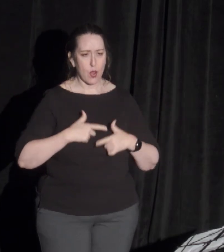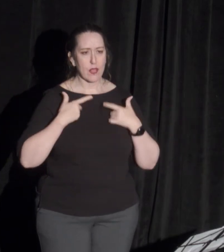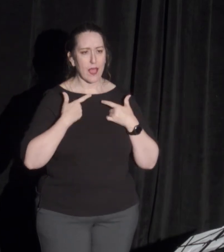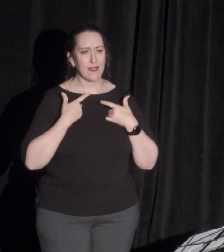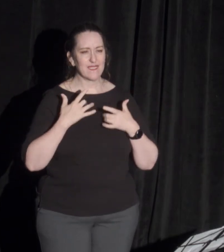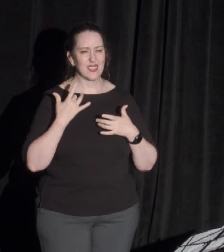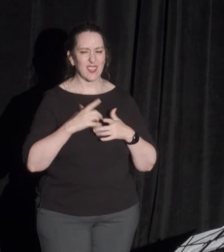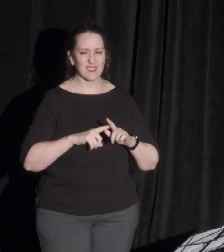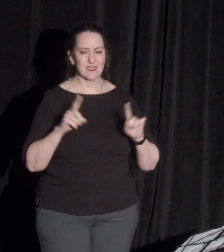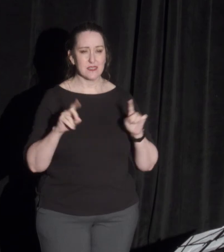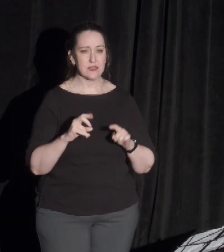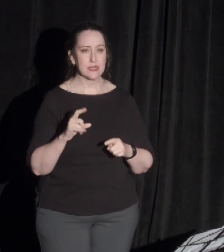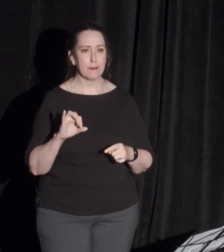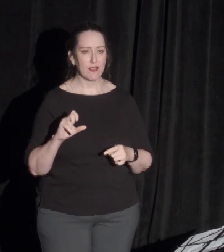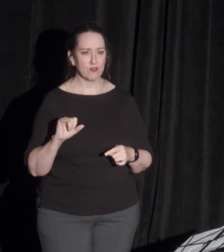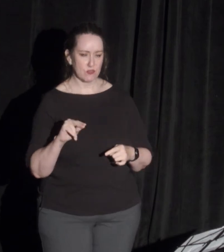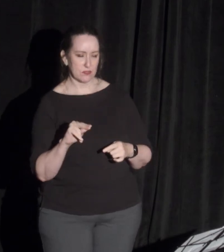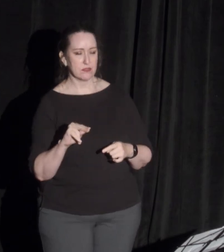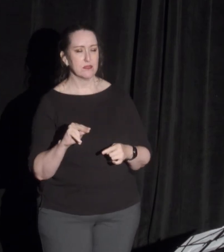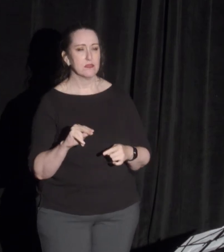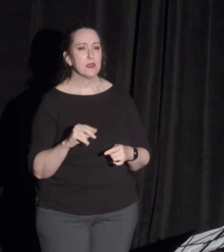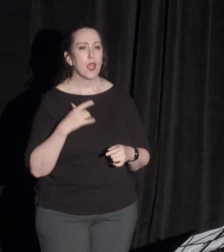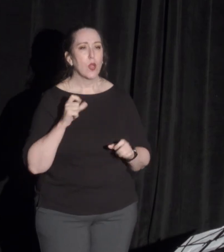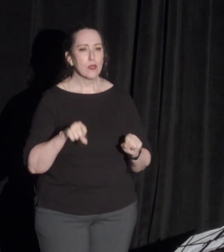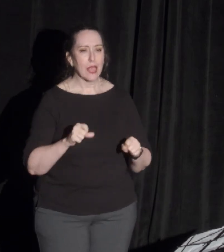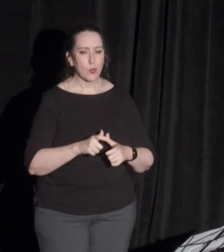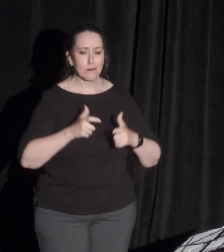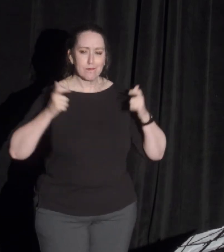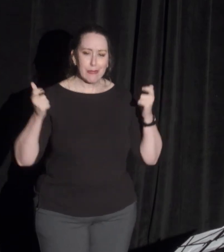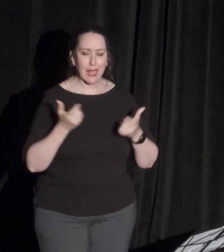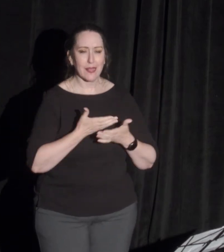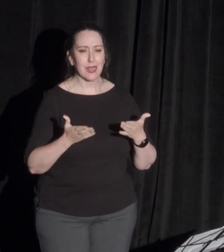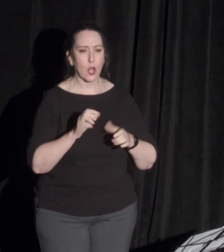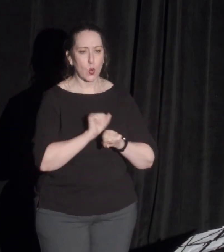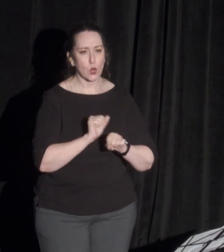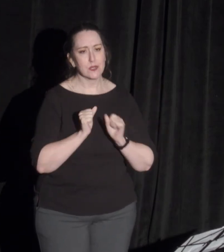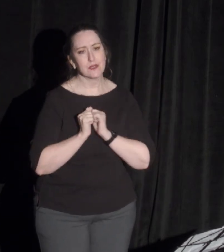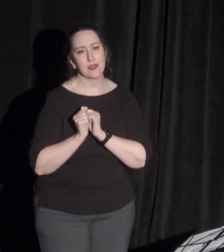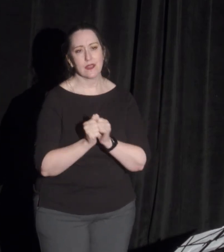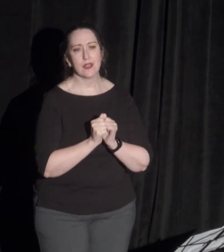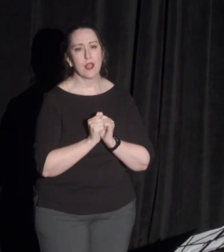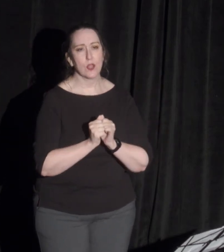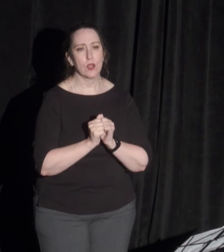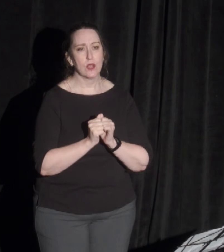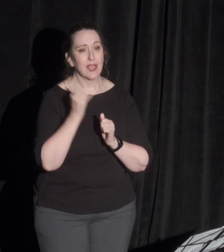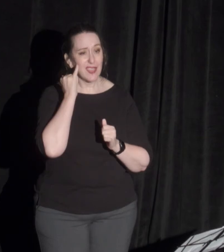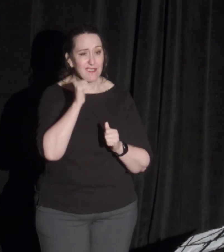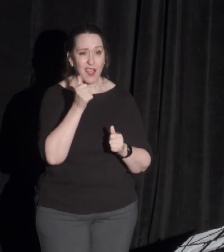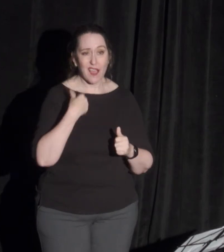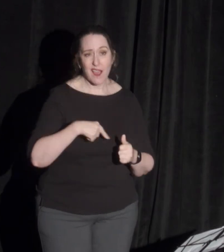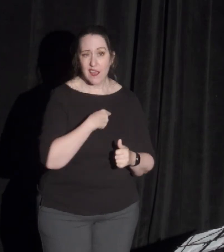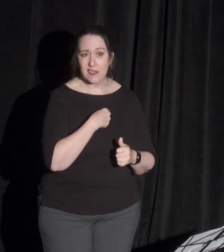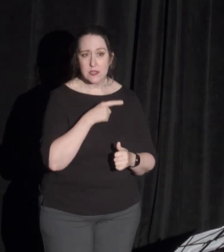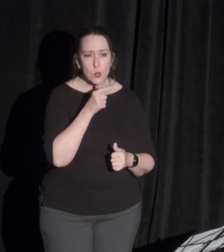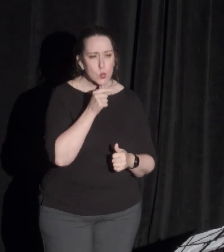dimension. And that we can do huge things working together. If not us, then who? If not